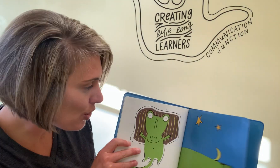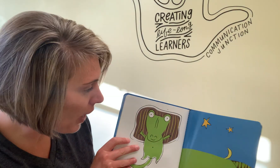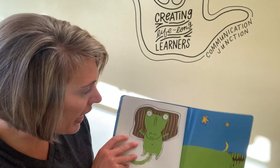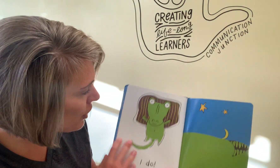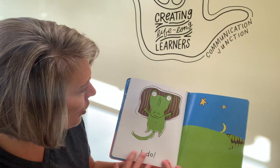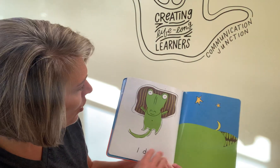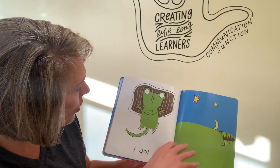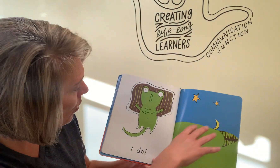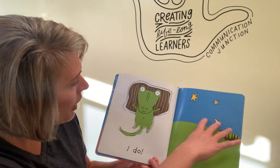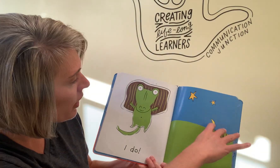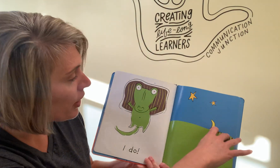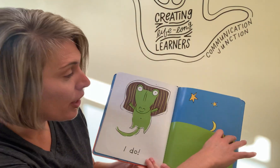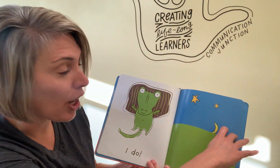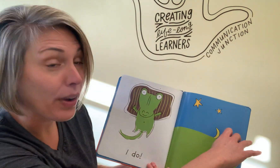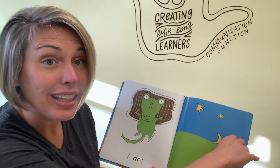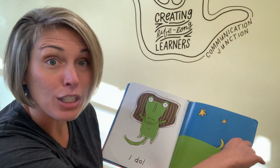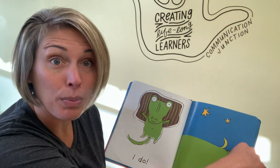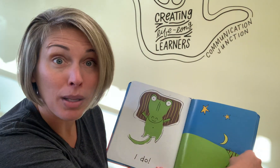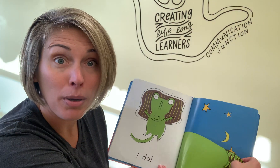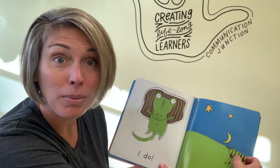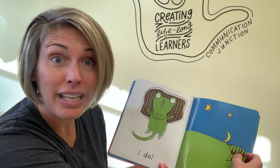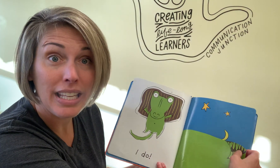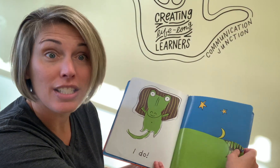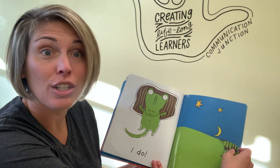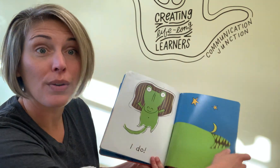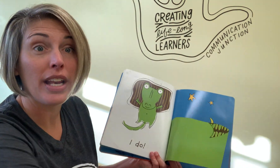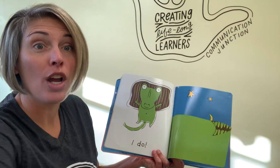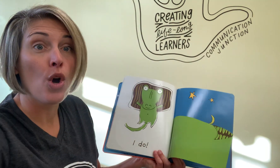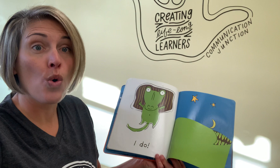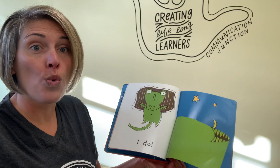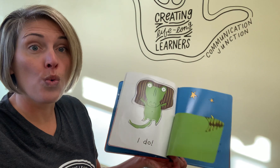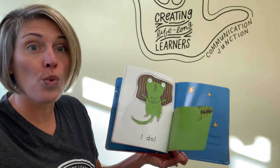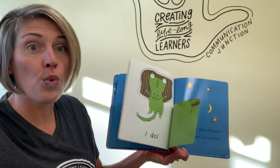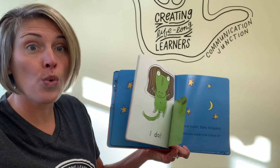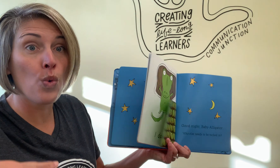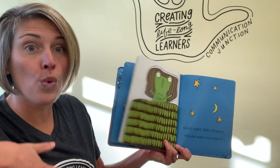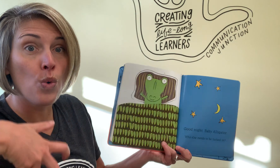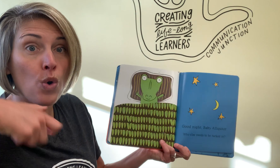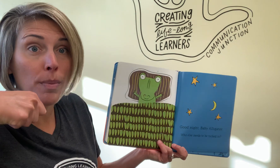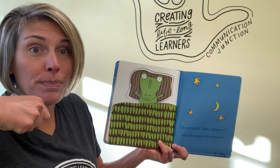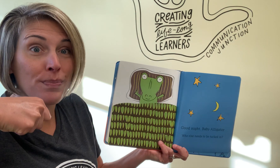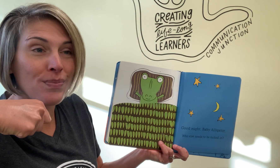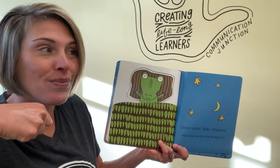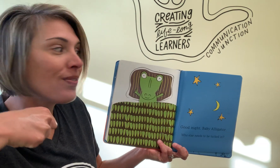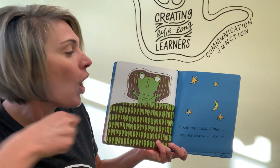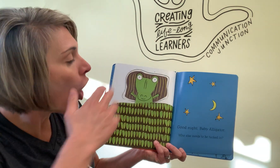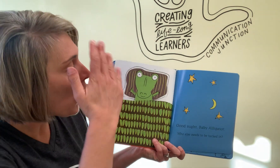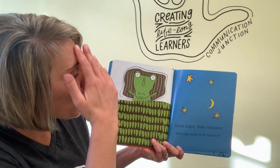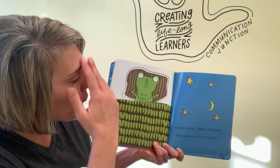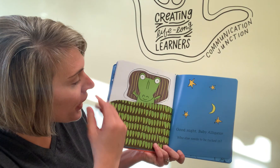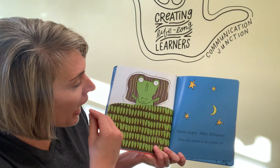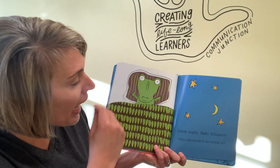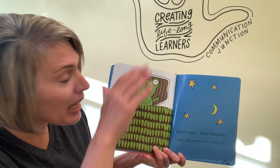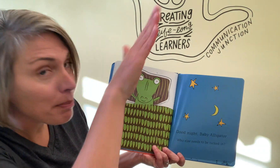I do. All right, let's pull up our blankies. Are you ready? Whoop. Good night,